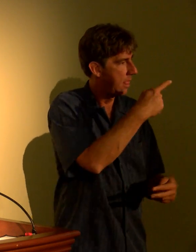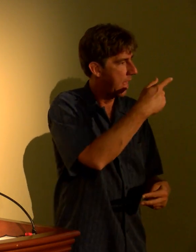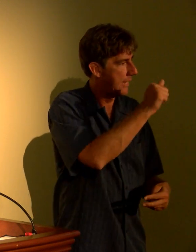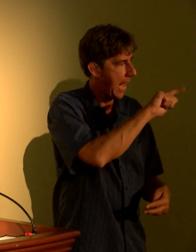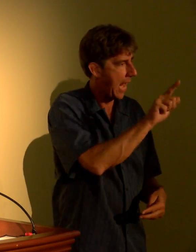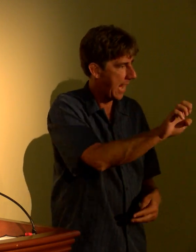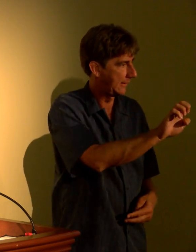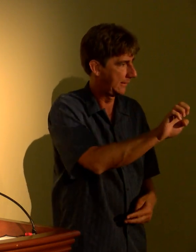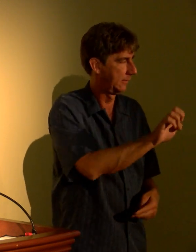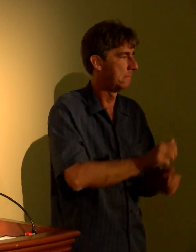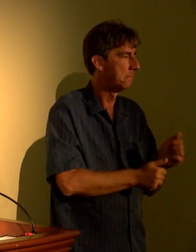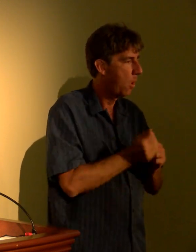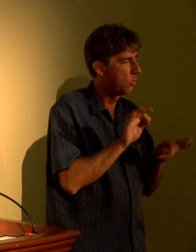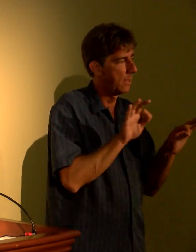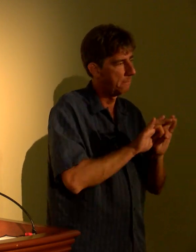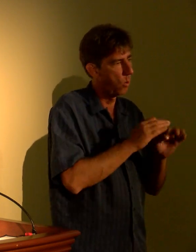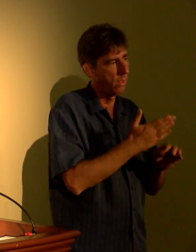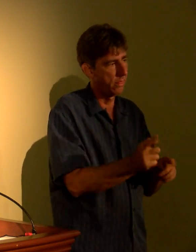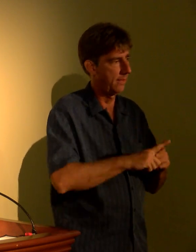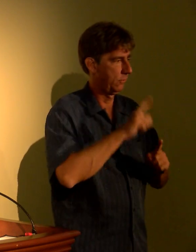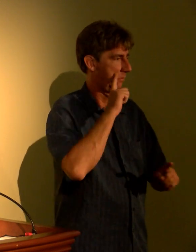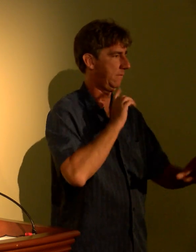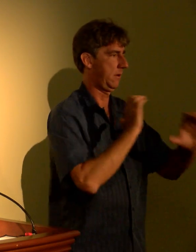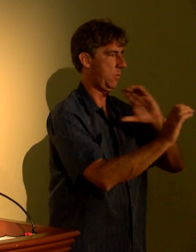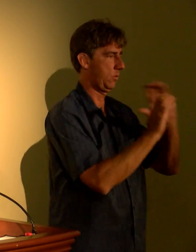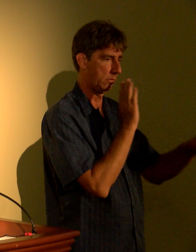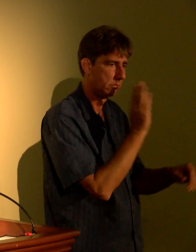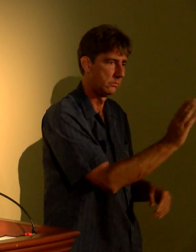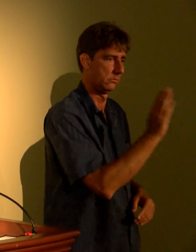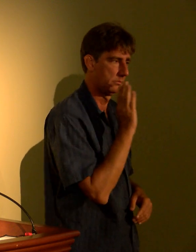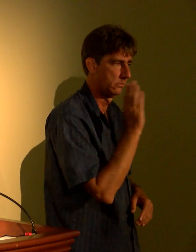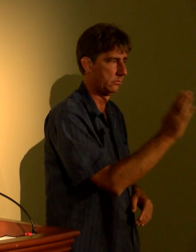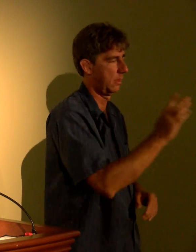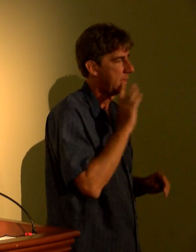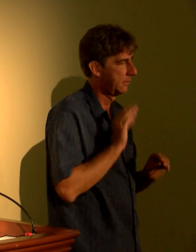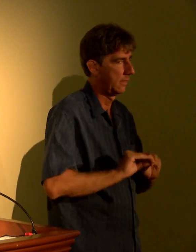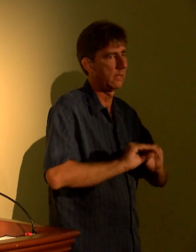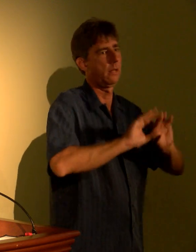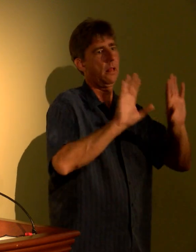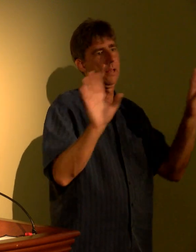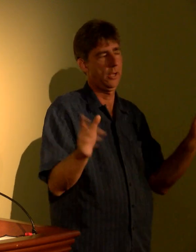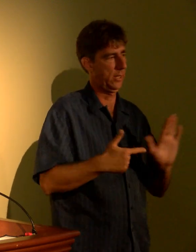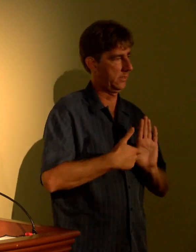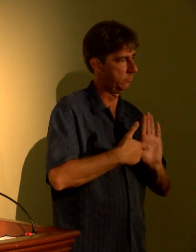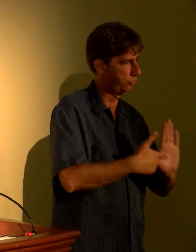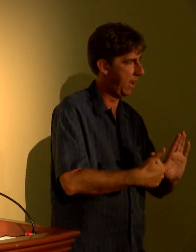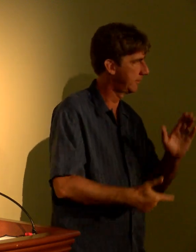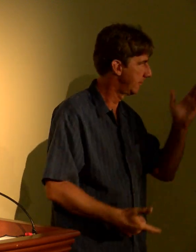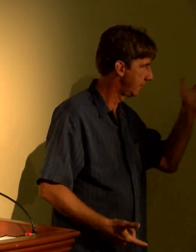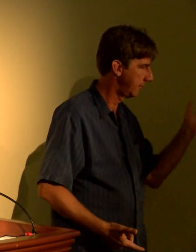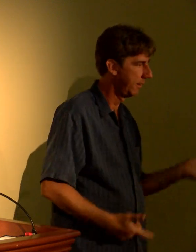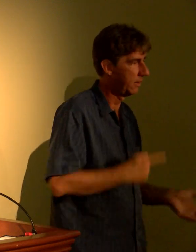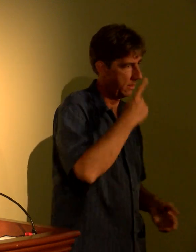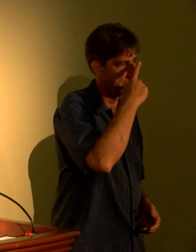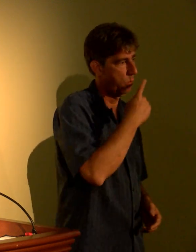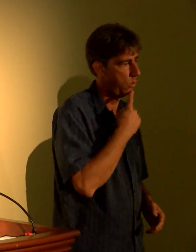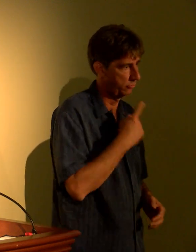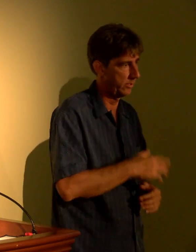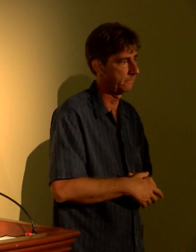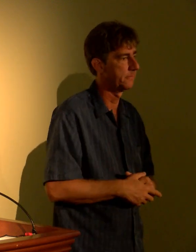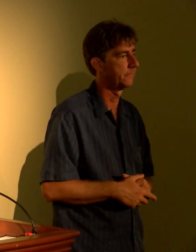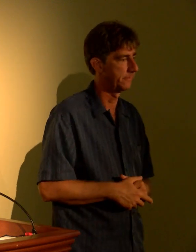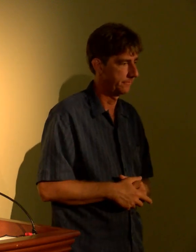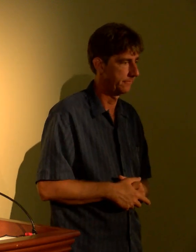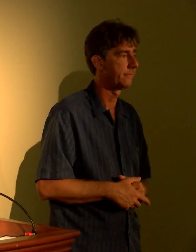the most important thing in deaf communication. And that, I think, is clearly expressed in many of these portraits, and in particular,